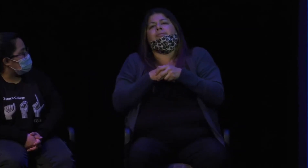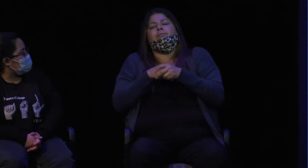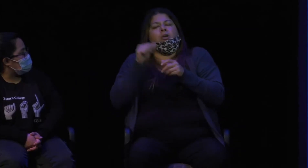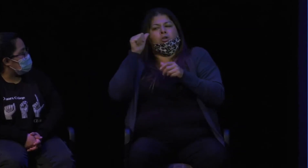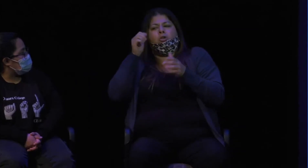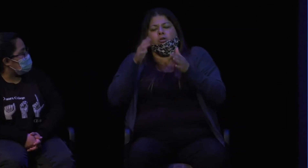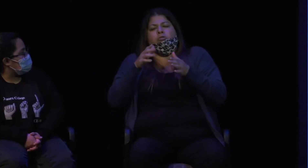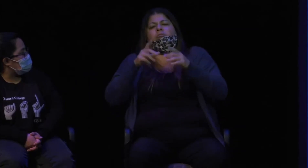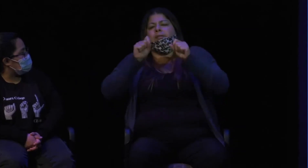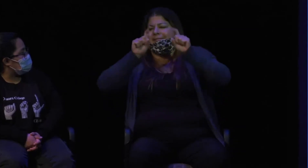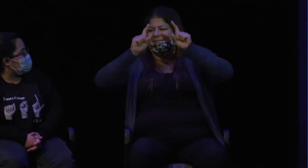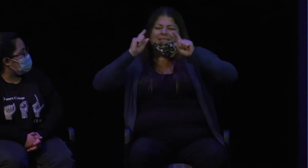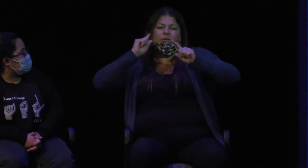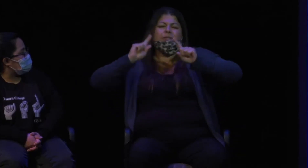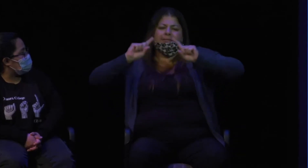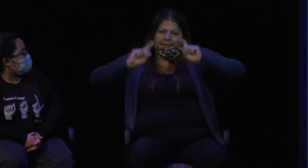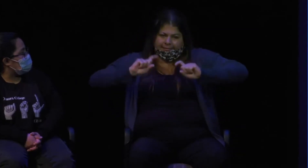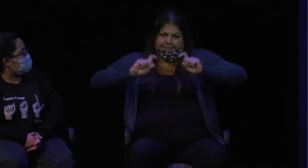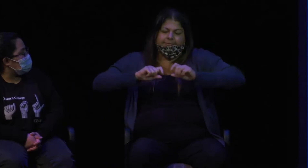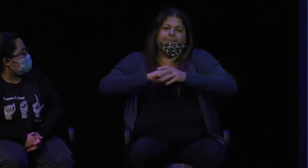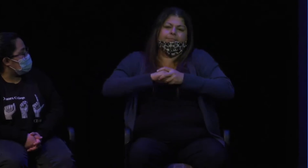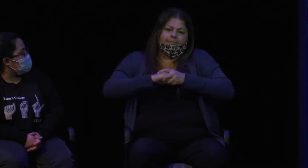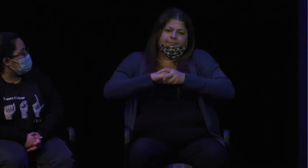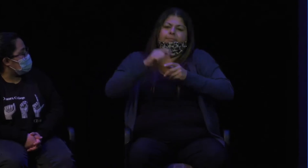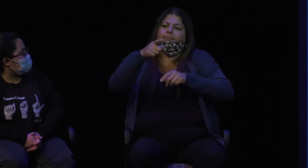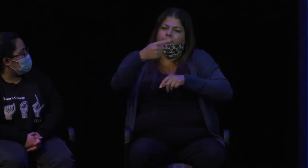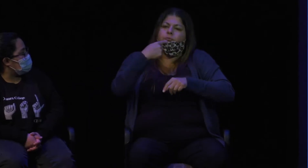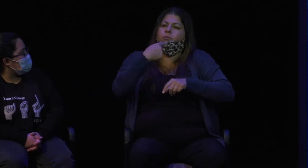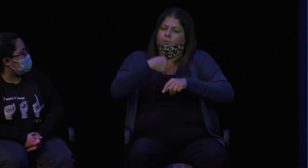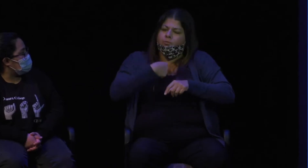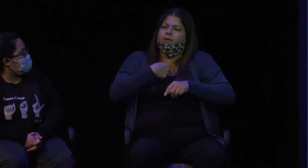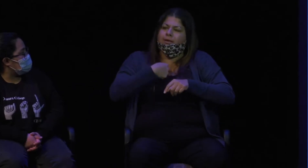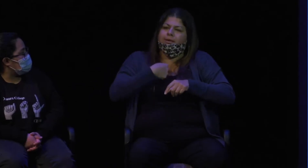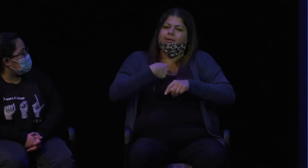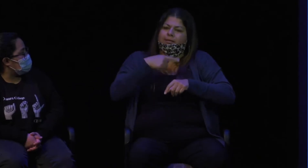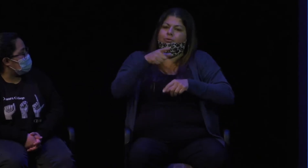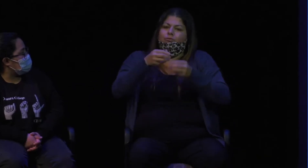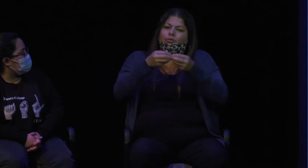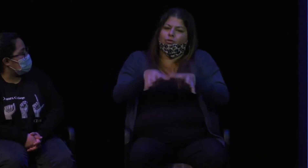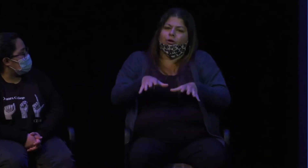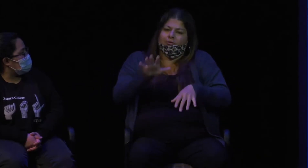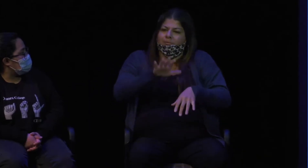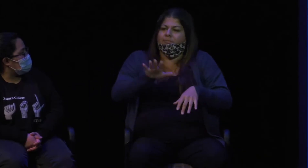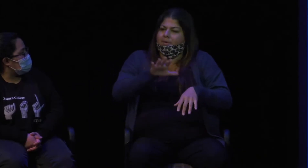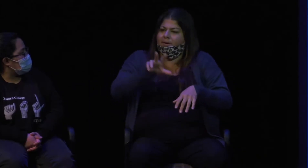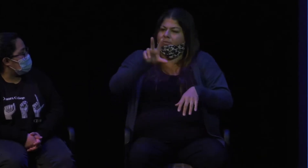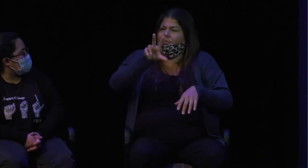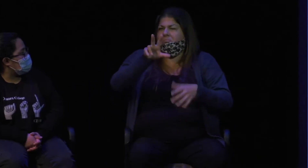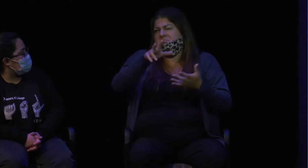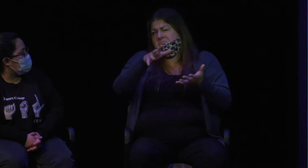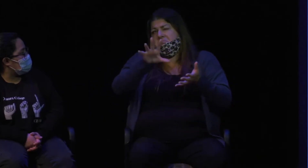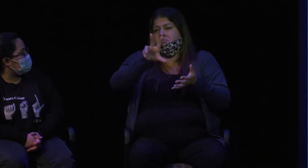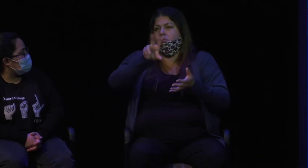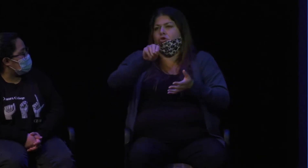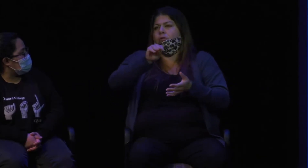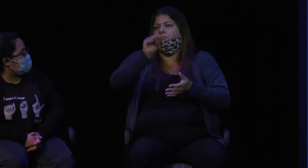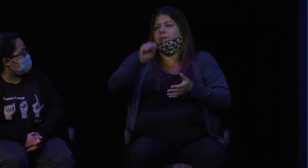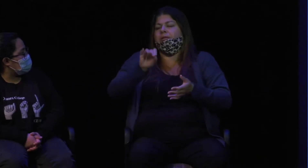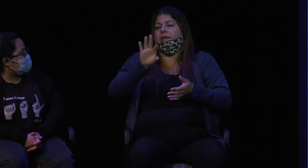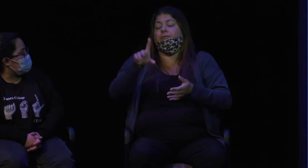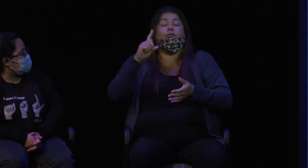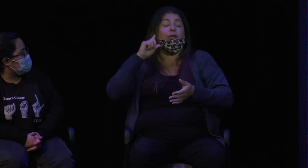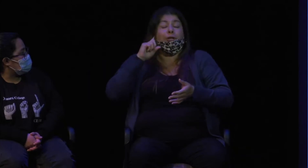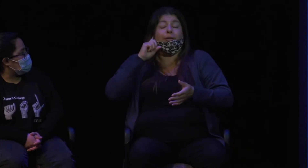do different things. For example, I went to an audiologist. I got a hearing test done, and they told me that I had